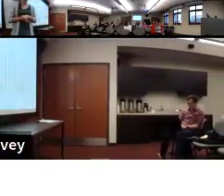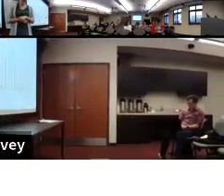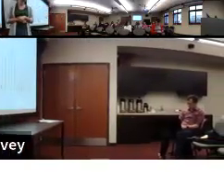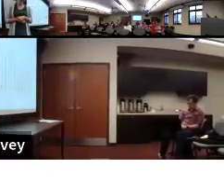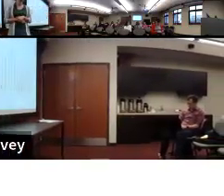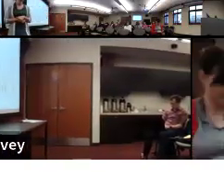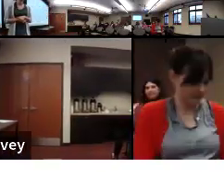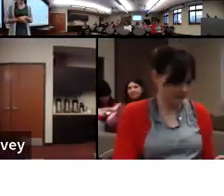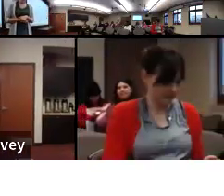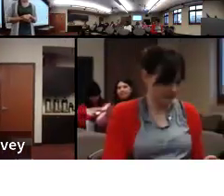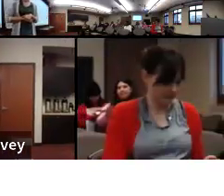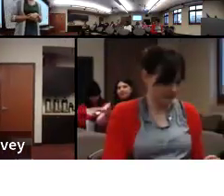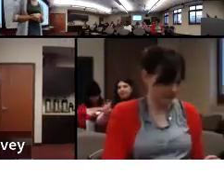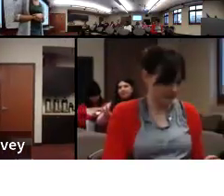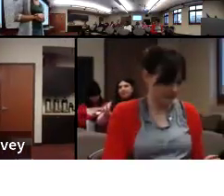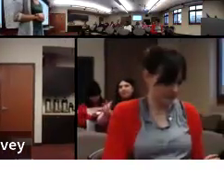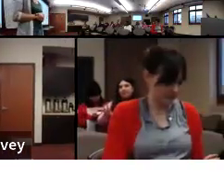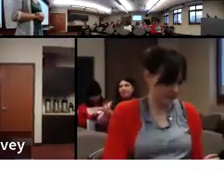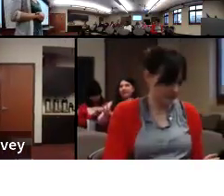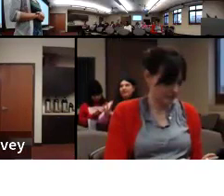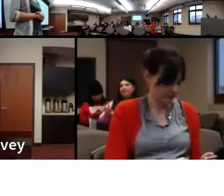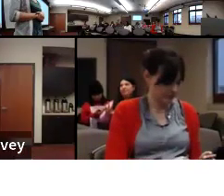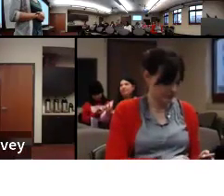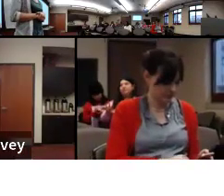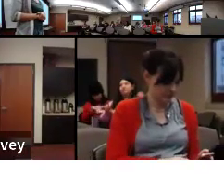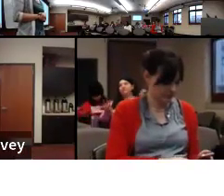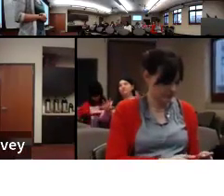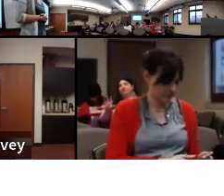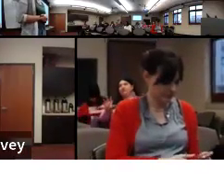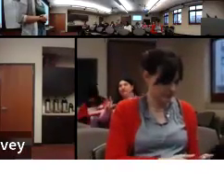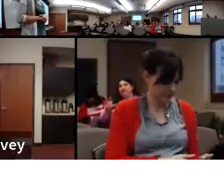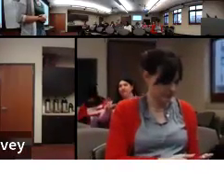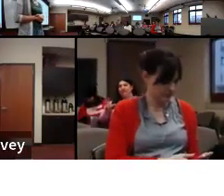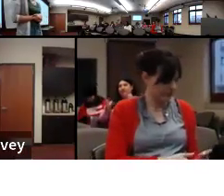What I really love about this research too is it's showing people that, you know,